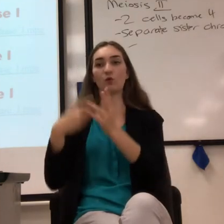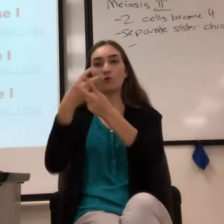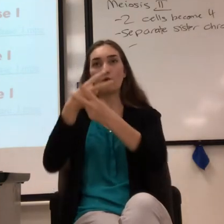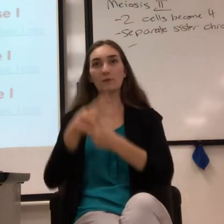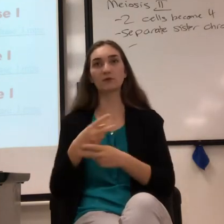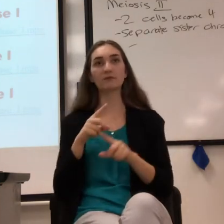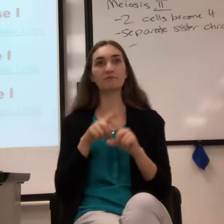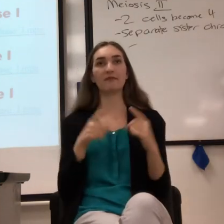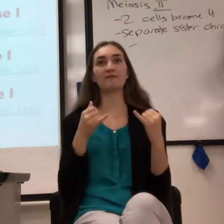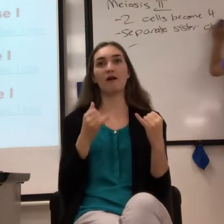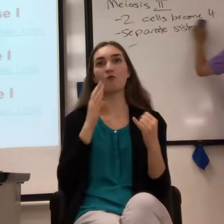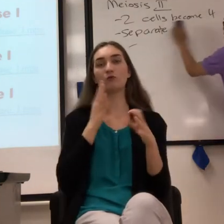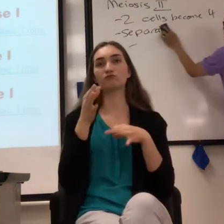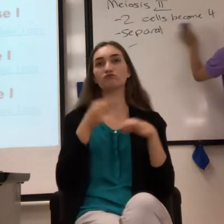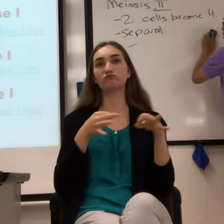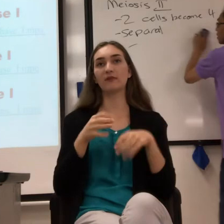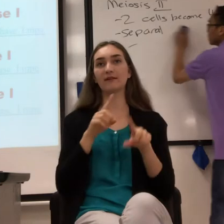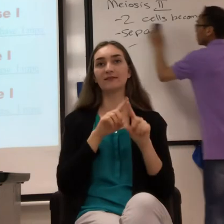phases.